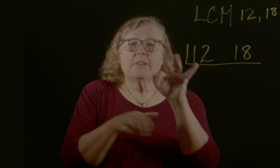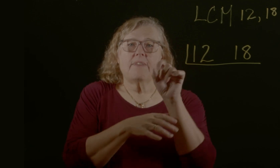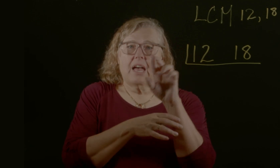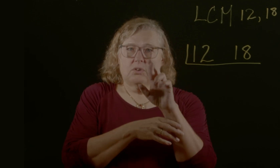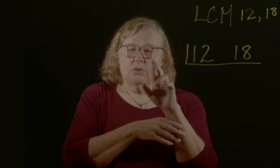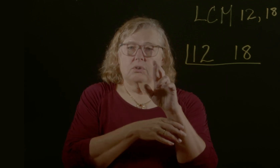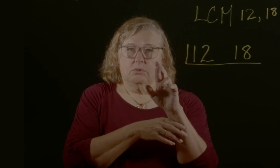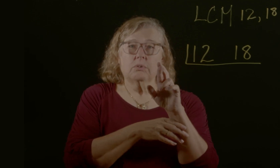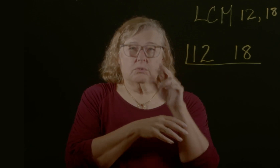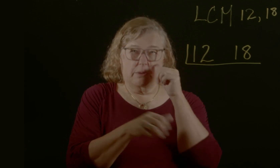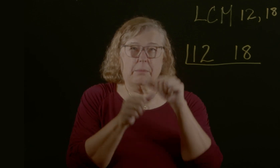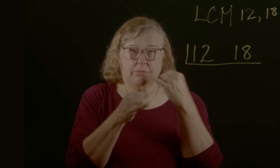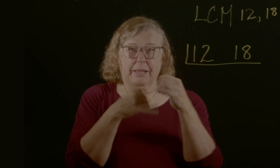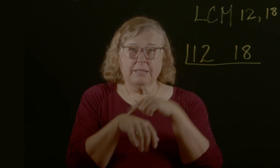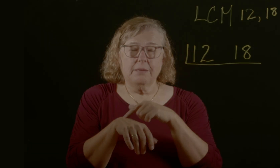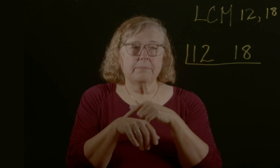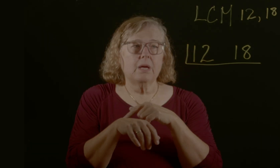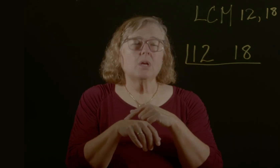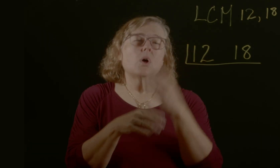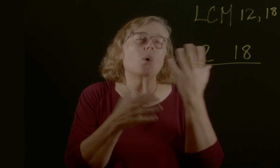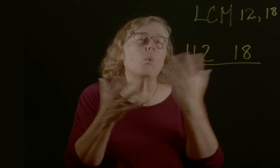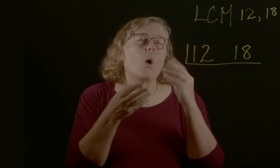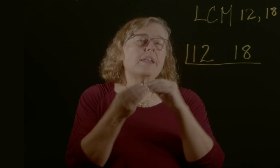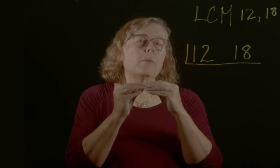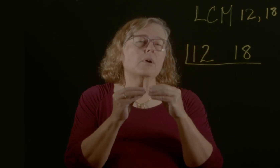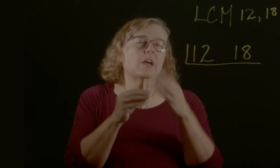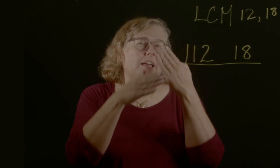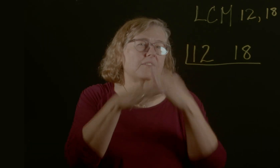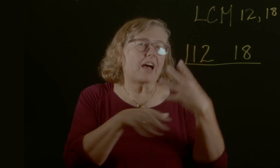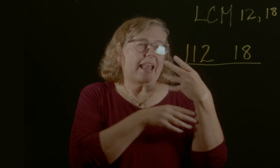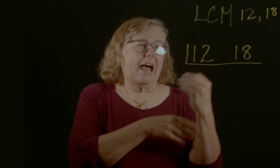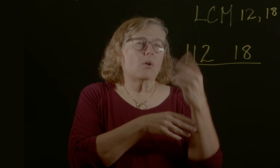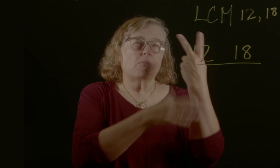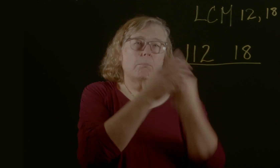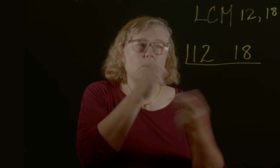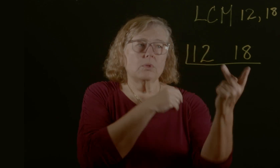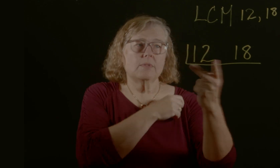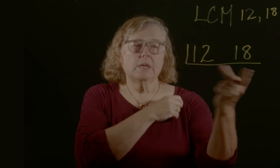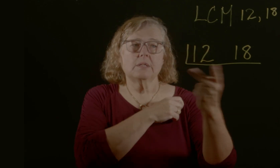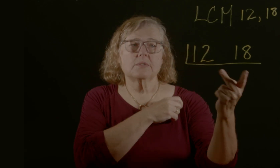we want to find a common factor. Do you remember that from last time? So what number can we divide out of both 12 and